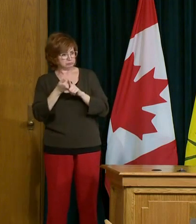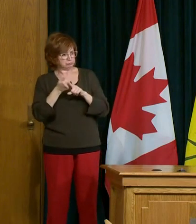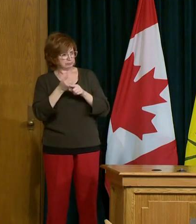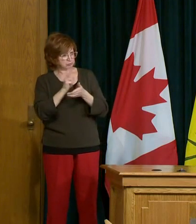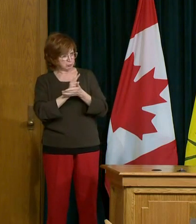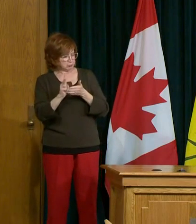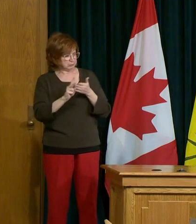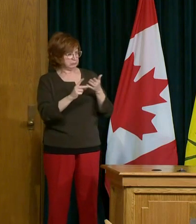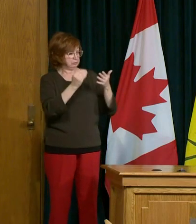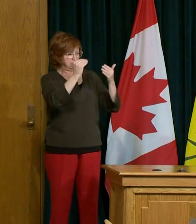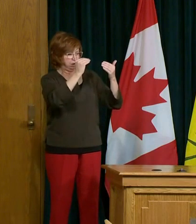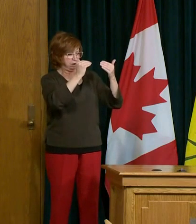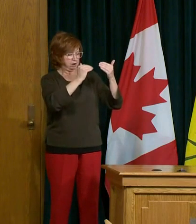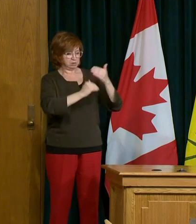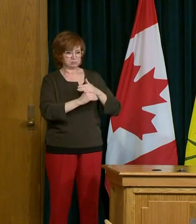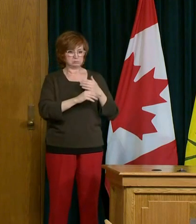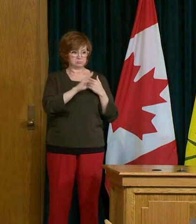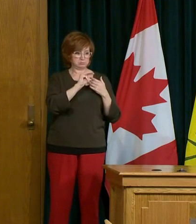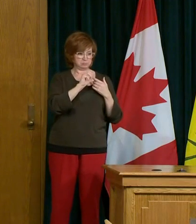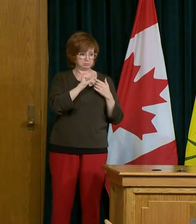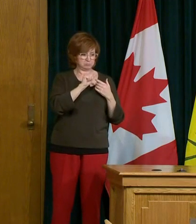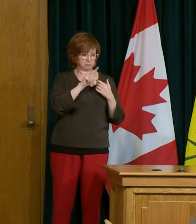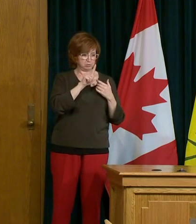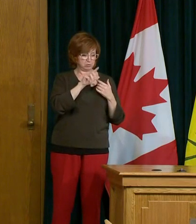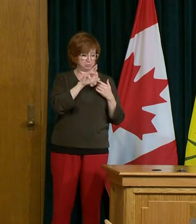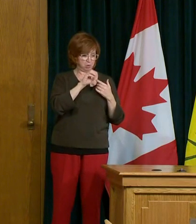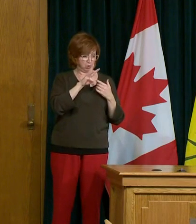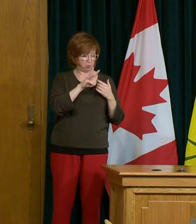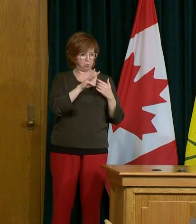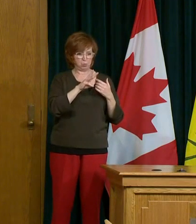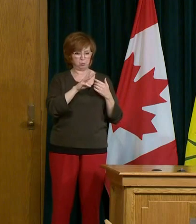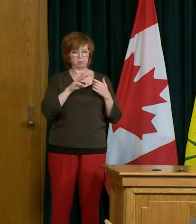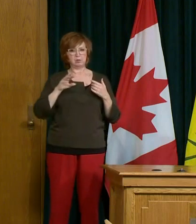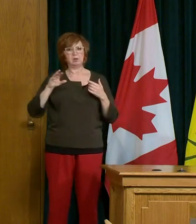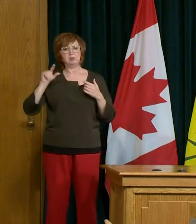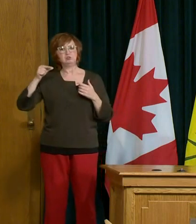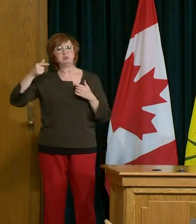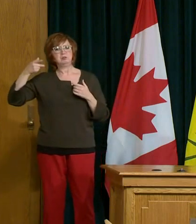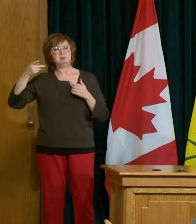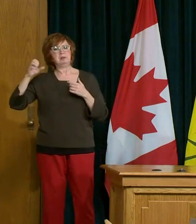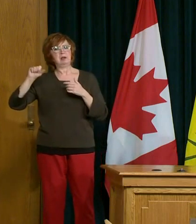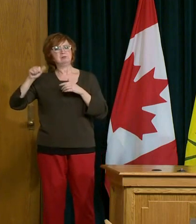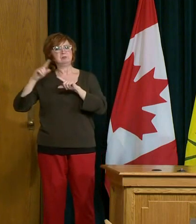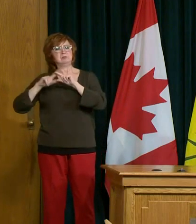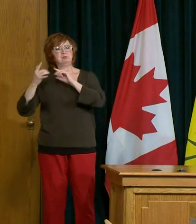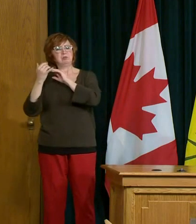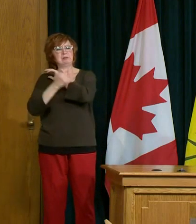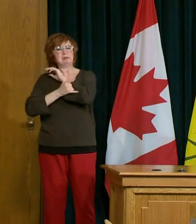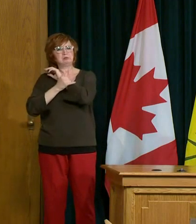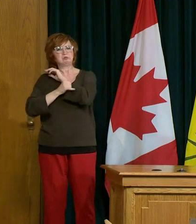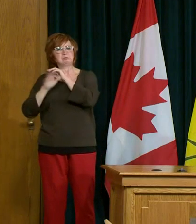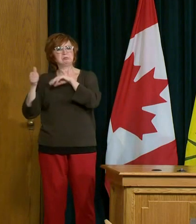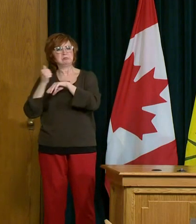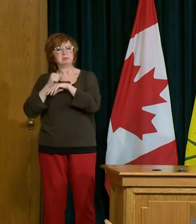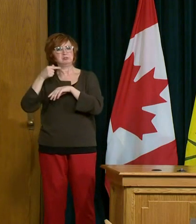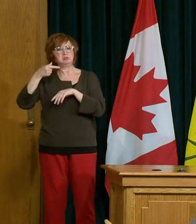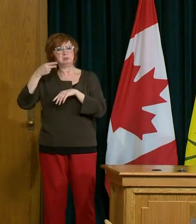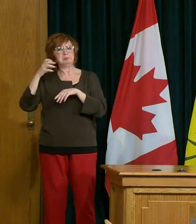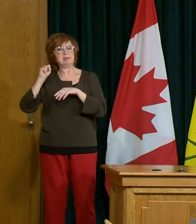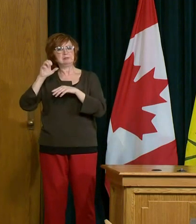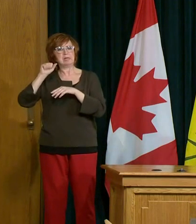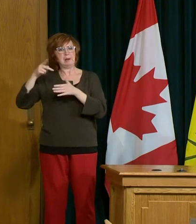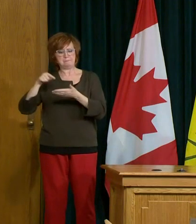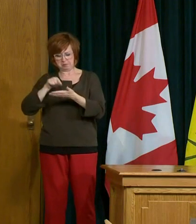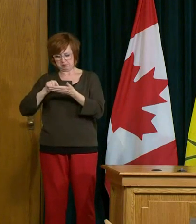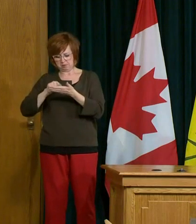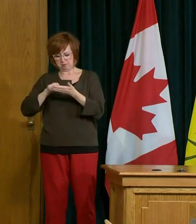to, if the question is, do we GPS track by using contact tracing? No. Contact tracing, as you can